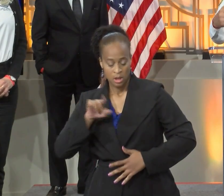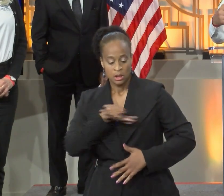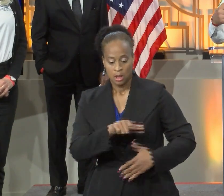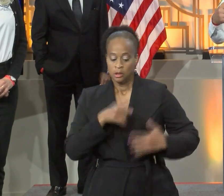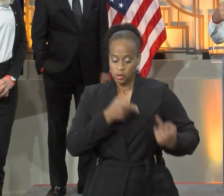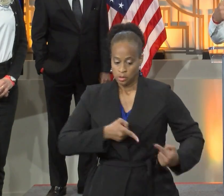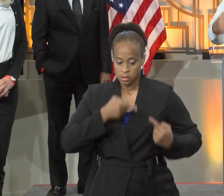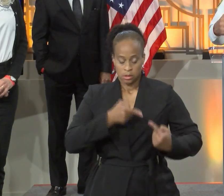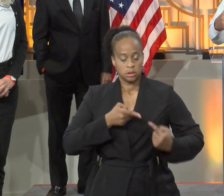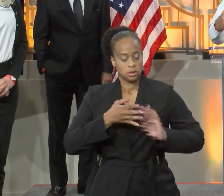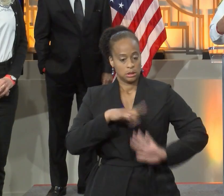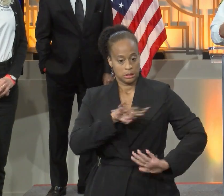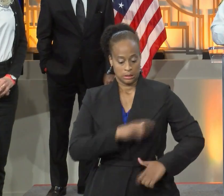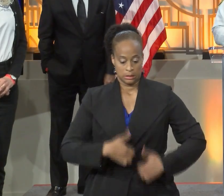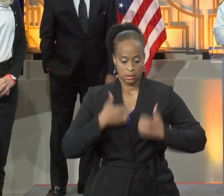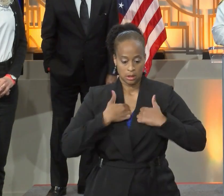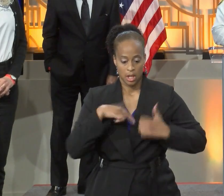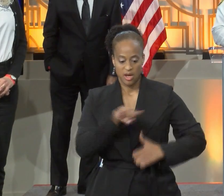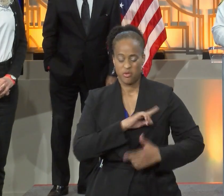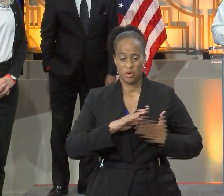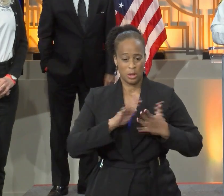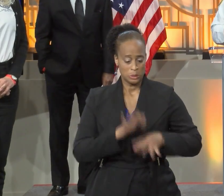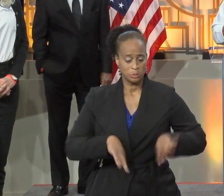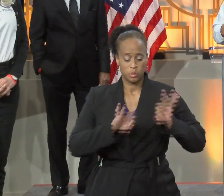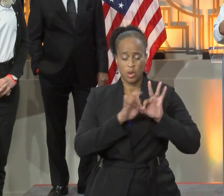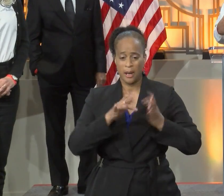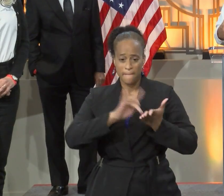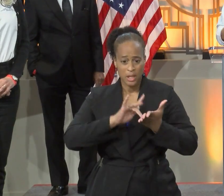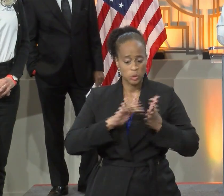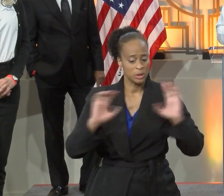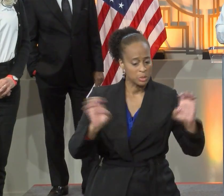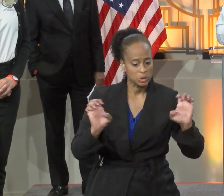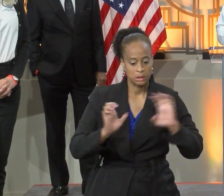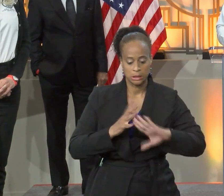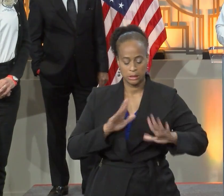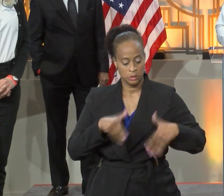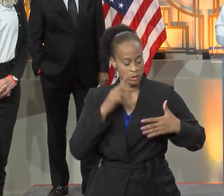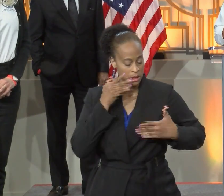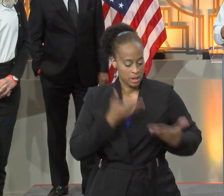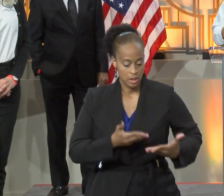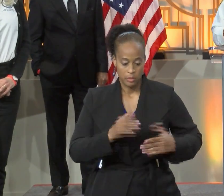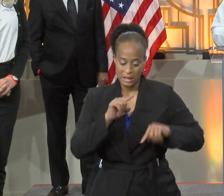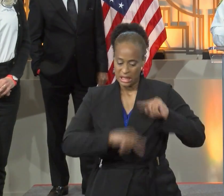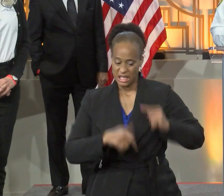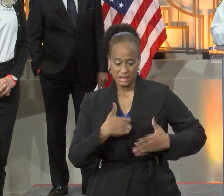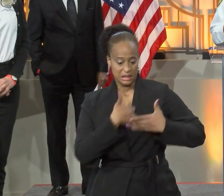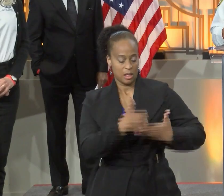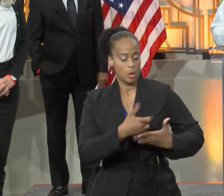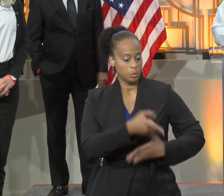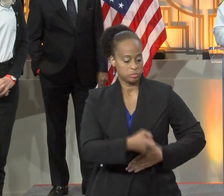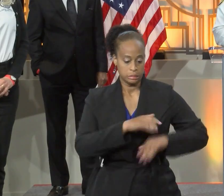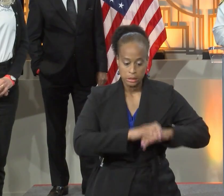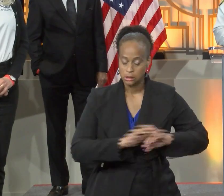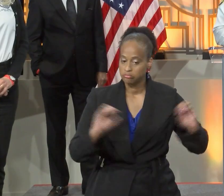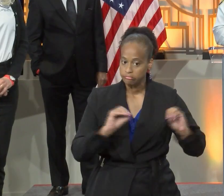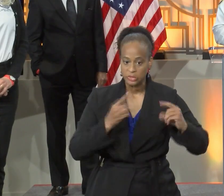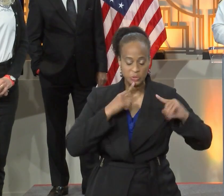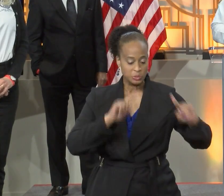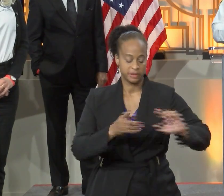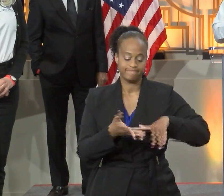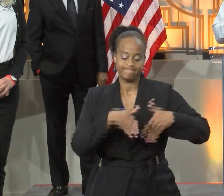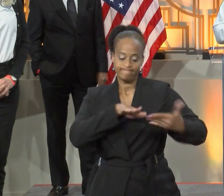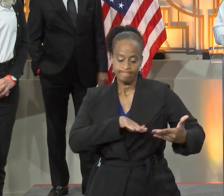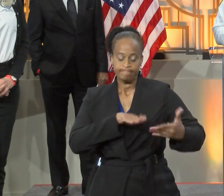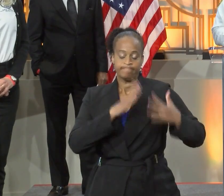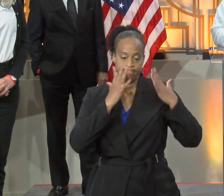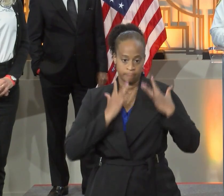having critical medical emergencies, and there is nothing that we can do by the time that we get to the scene.